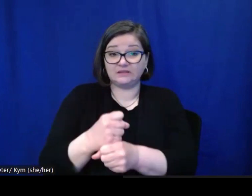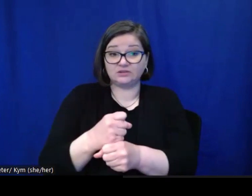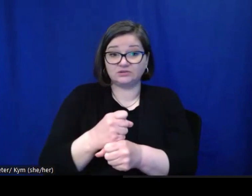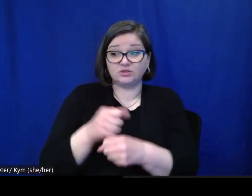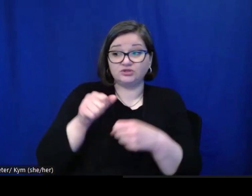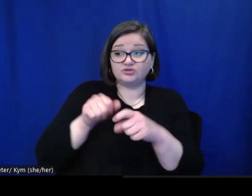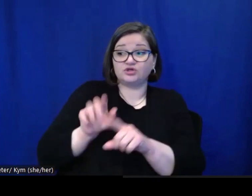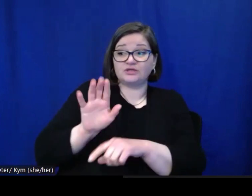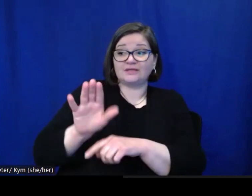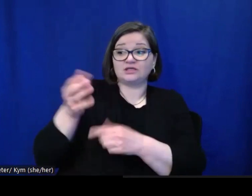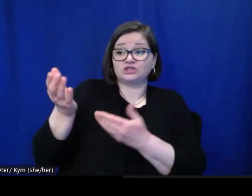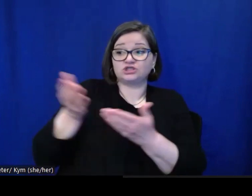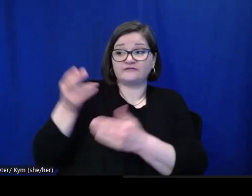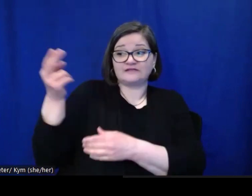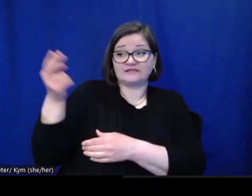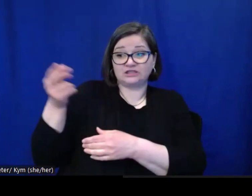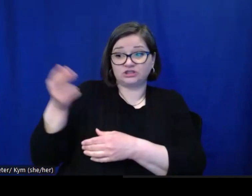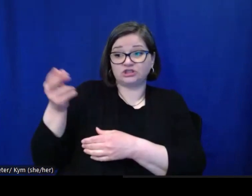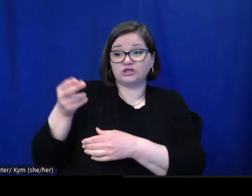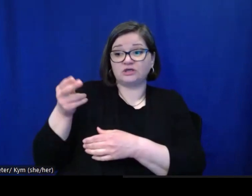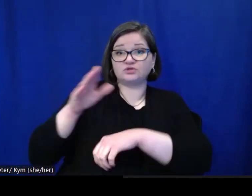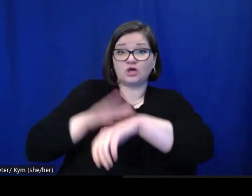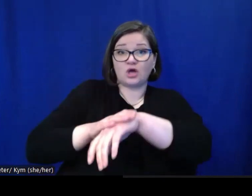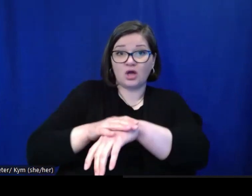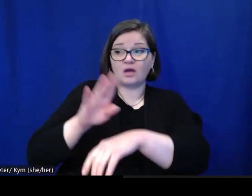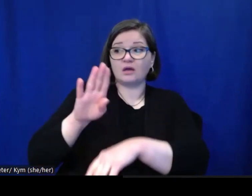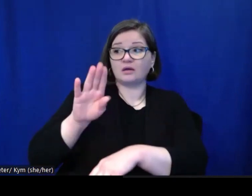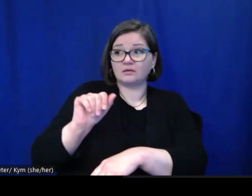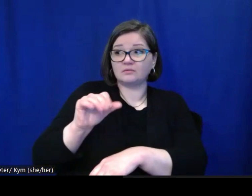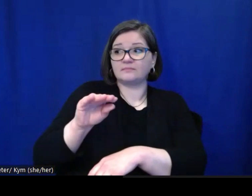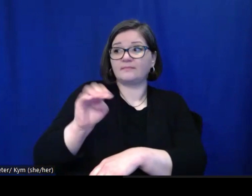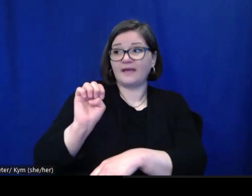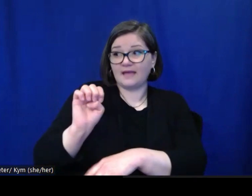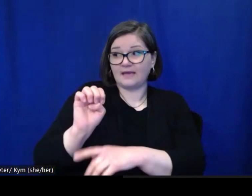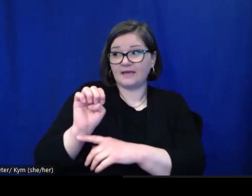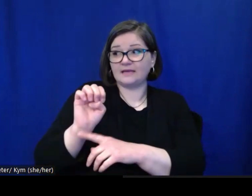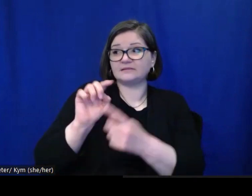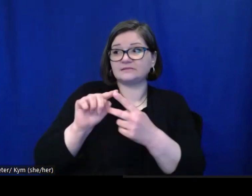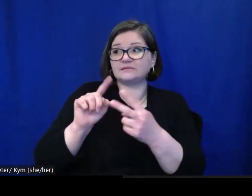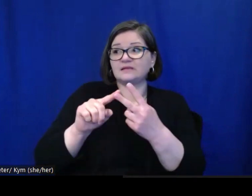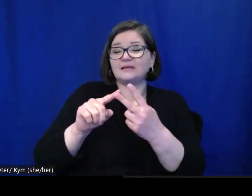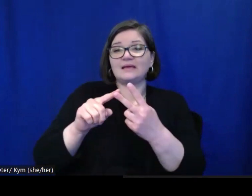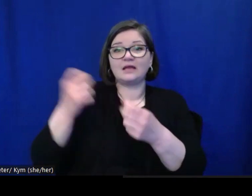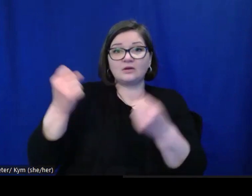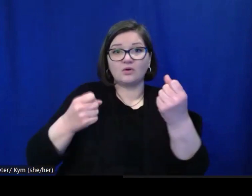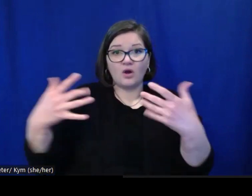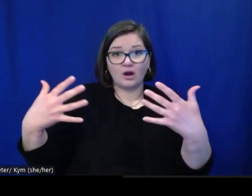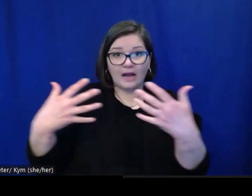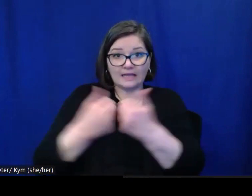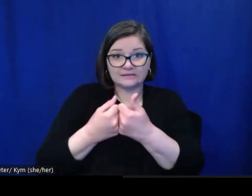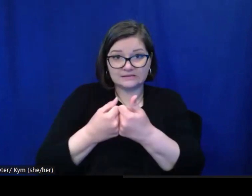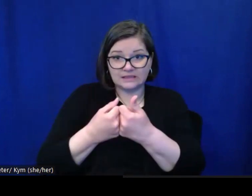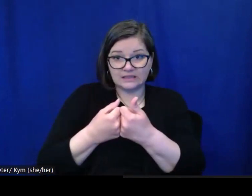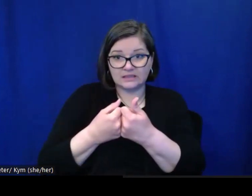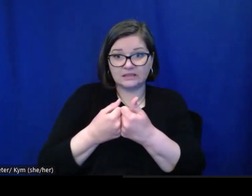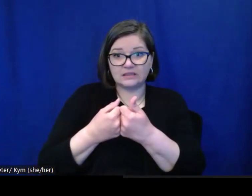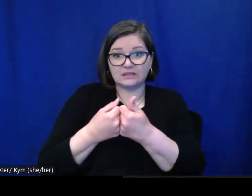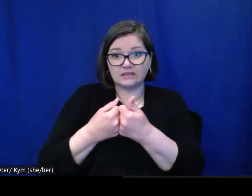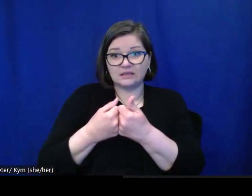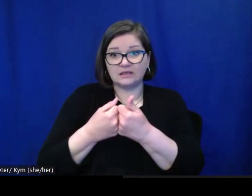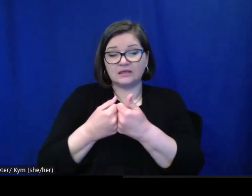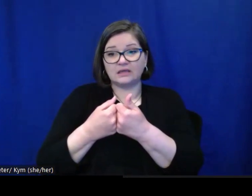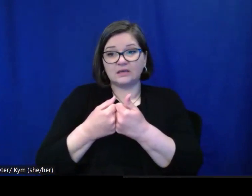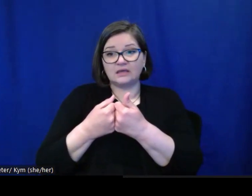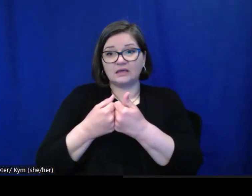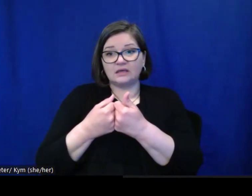service history was on base in a motor vehicle accident and is